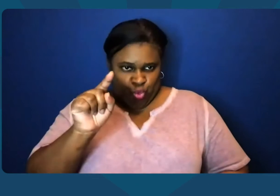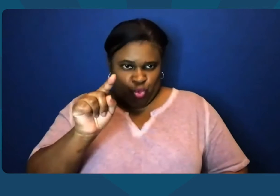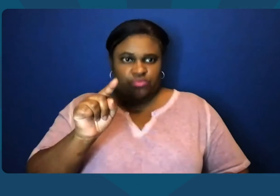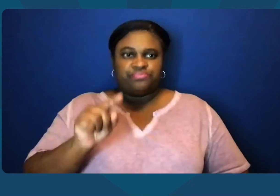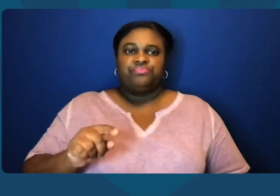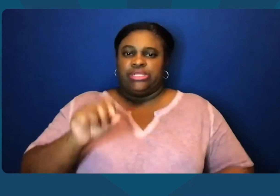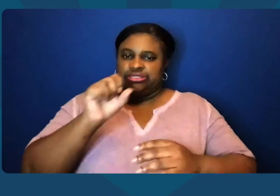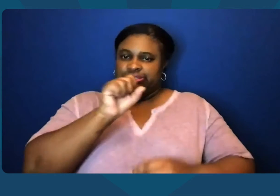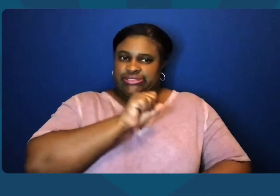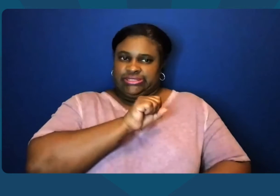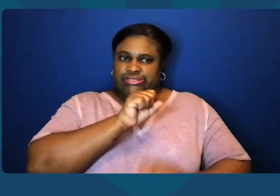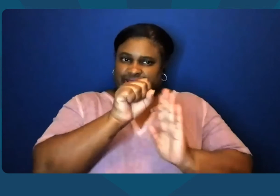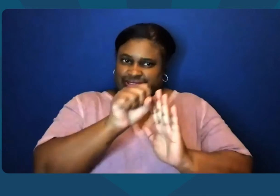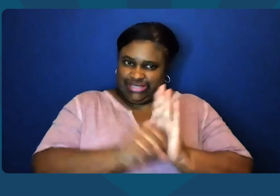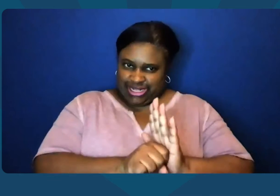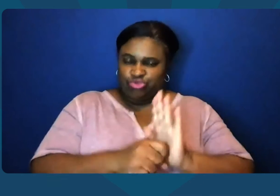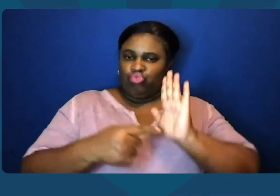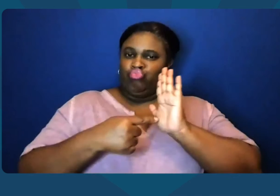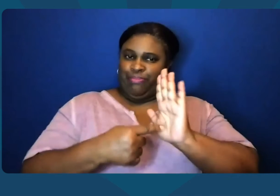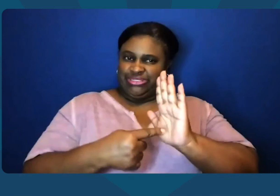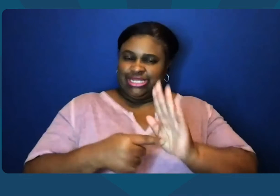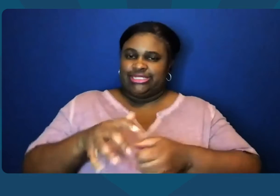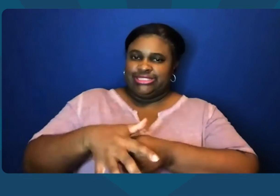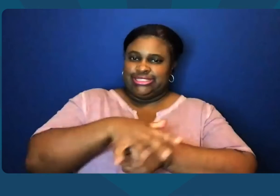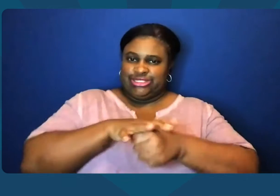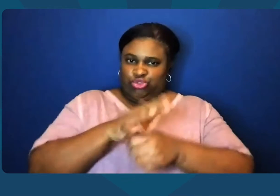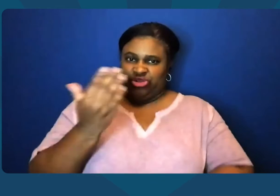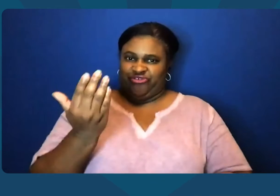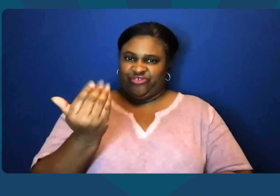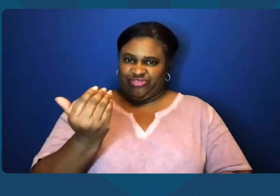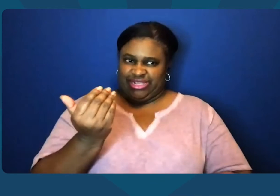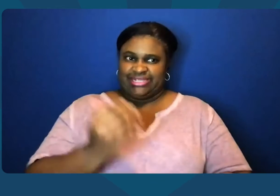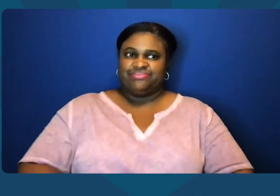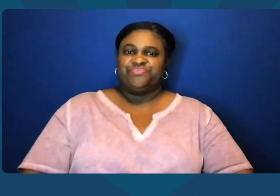Candidates for State Representative, District 15.